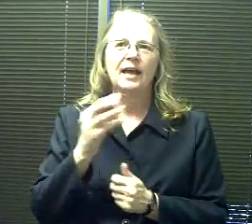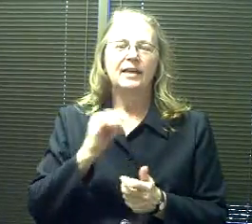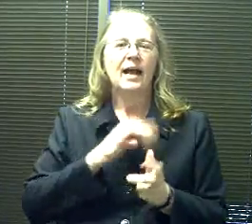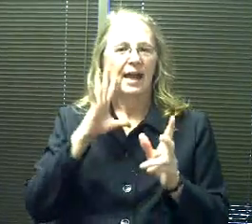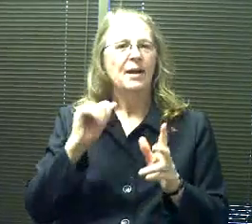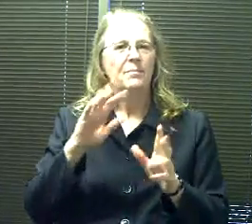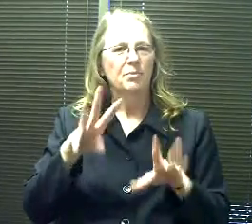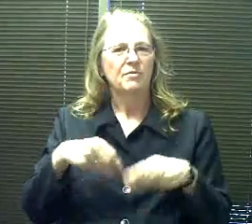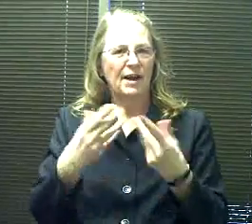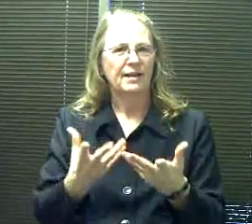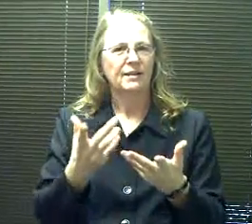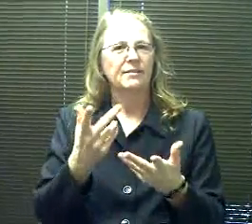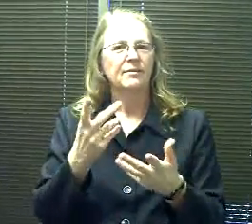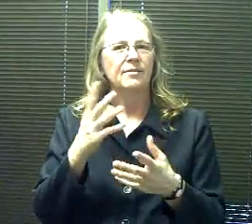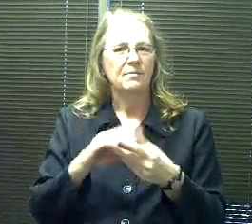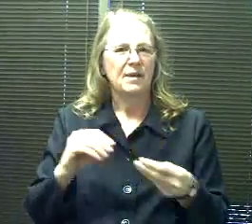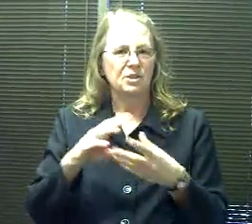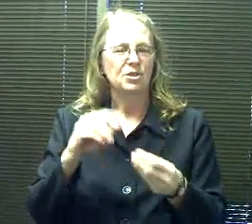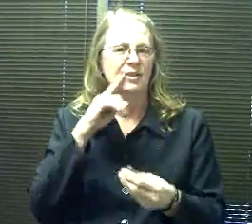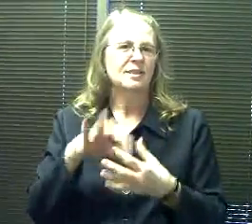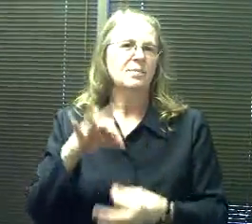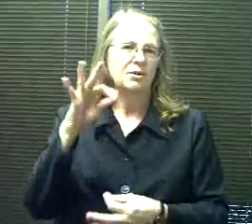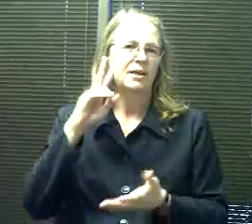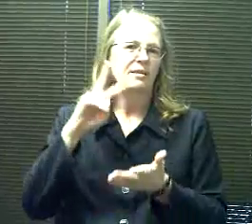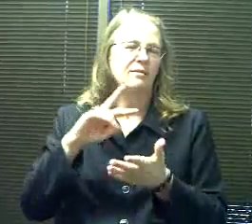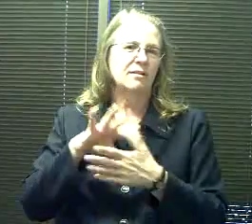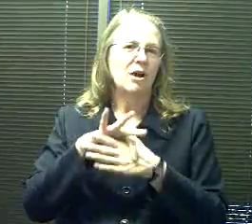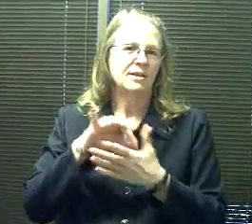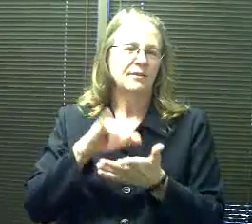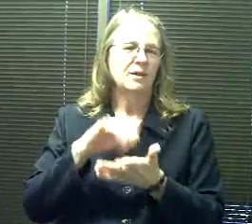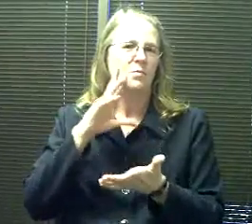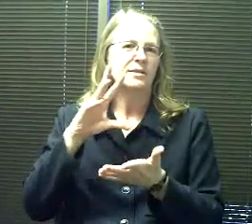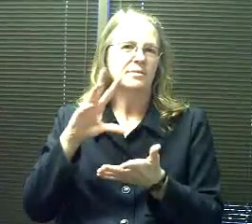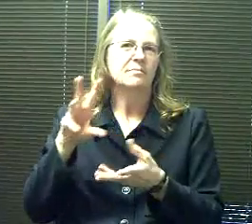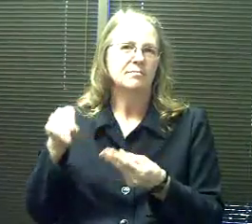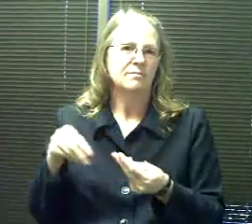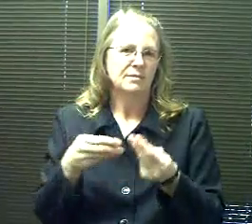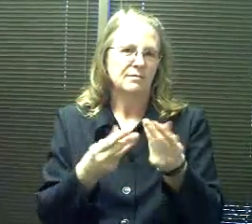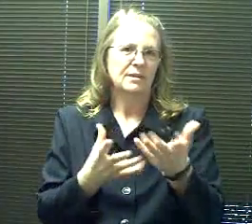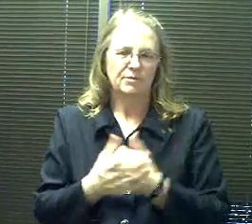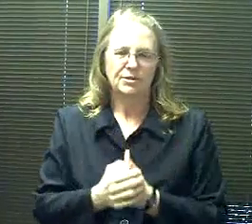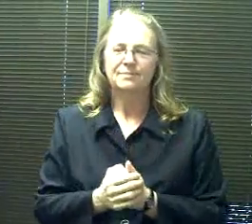And I am providing the message in the spirit and the content that was delivered.